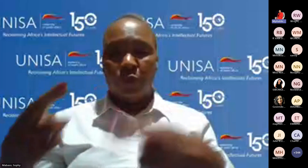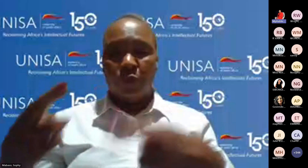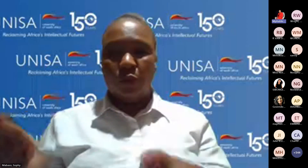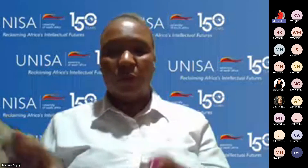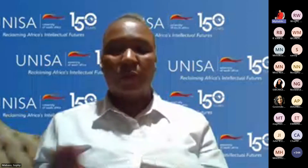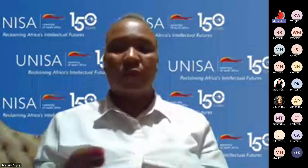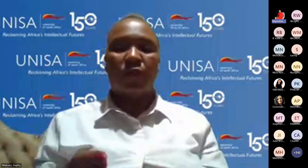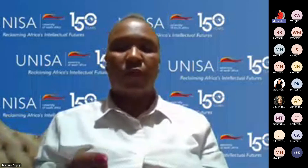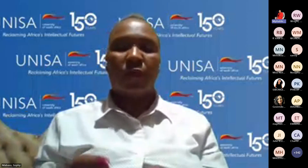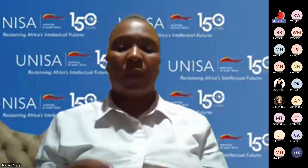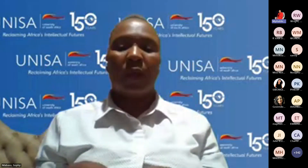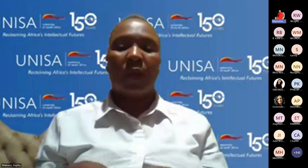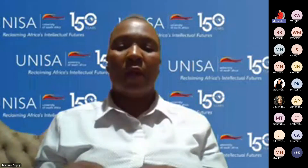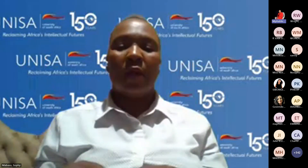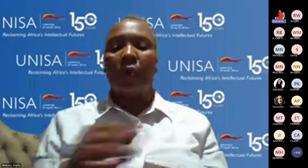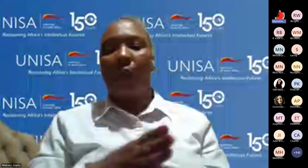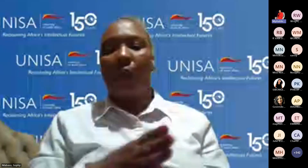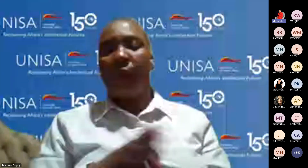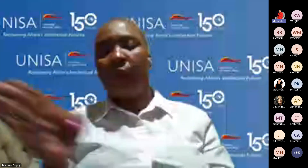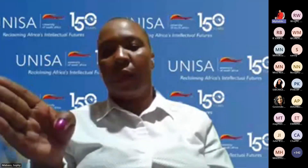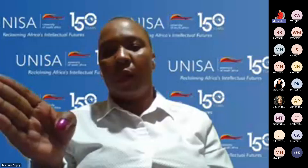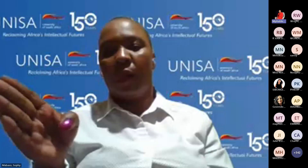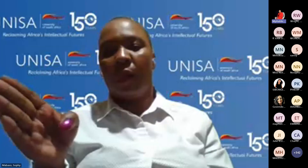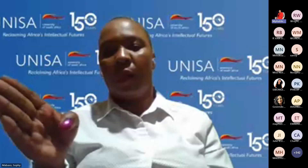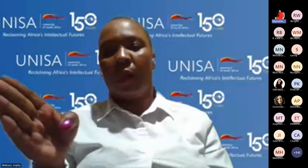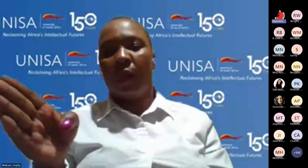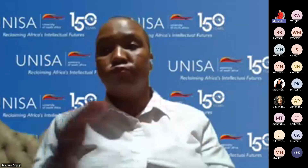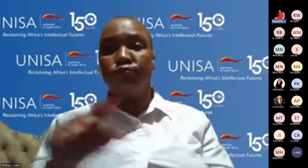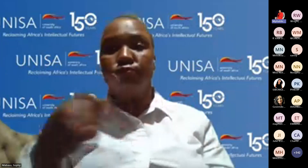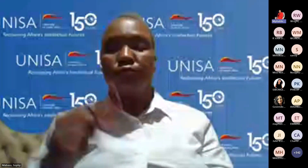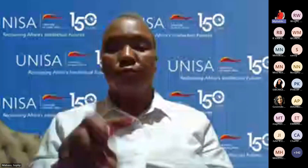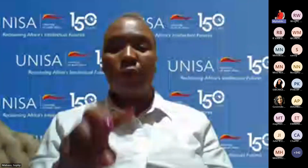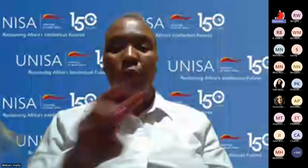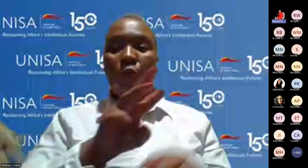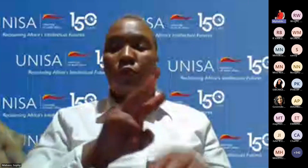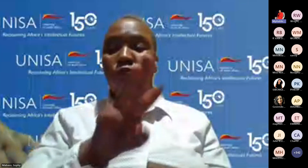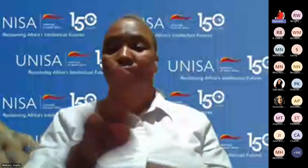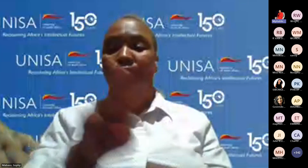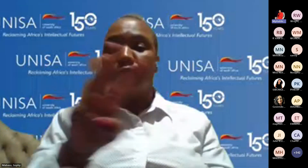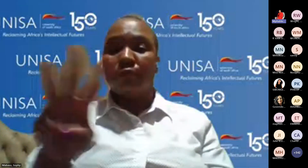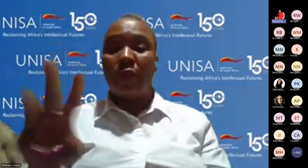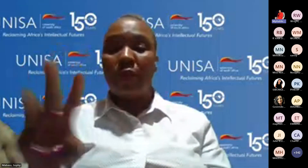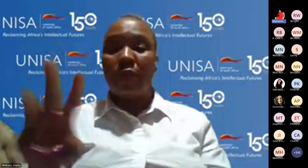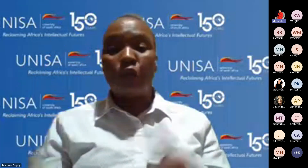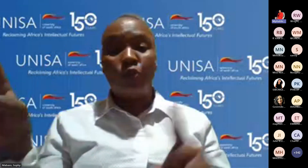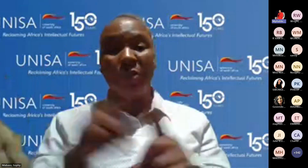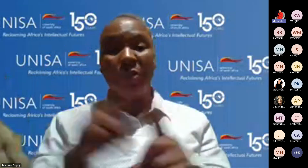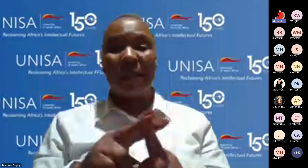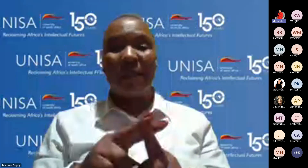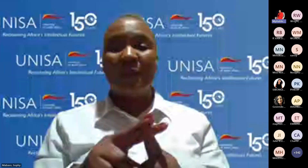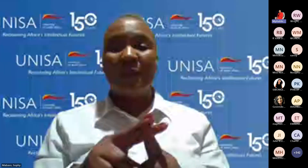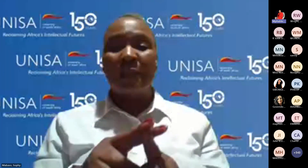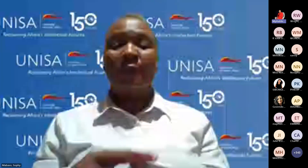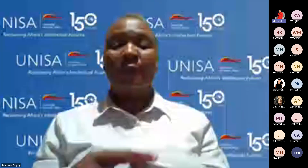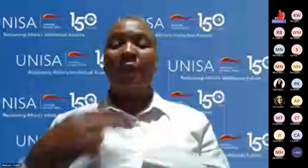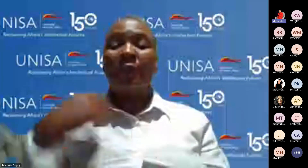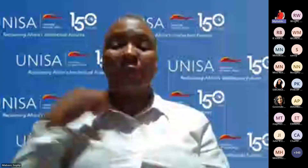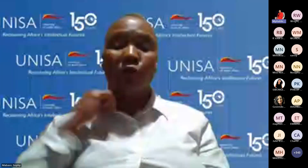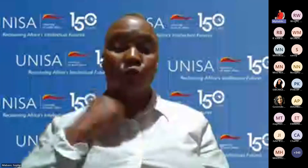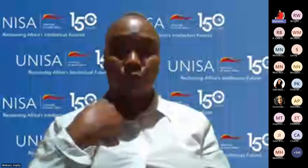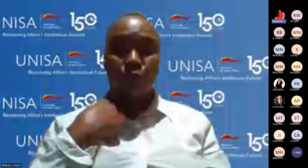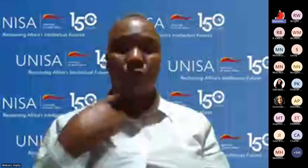to deviate and go to other websites, because that will be seen as cheating. So to be safe, you